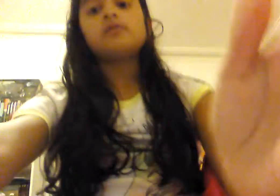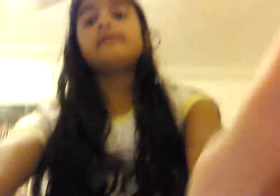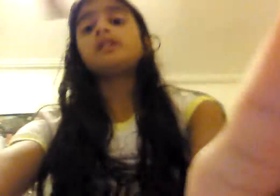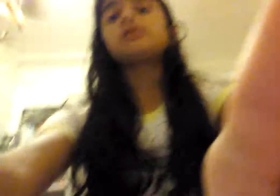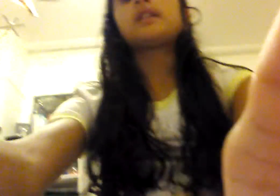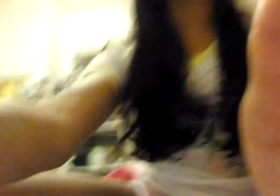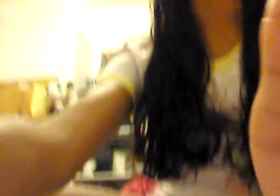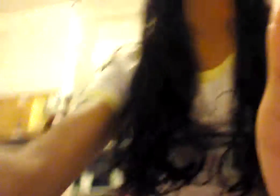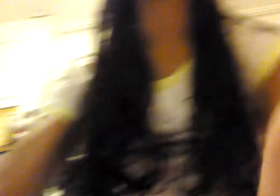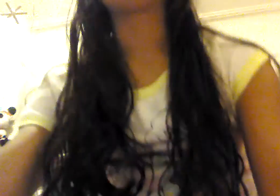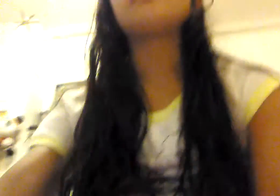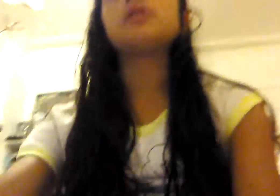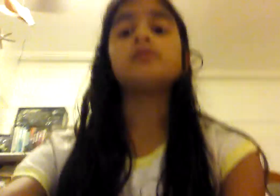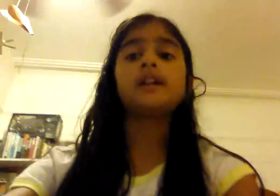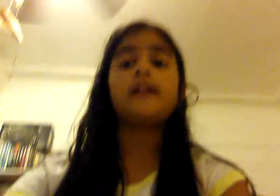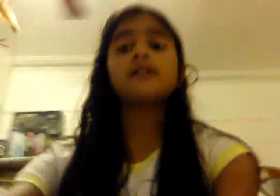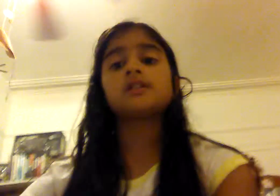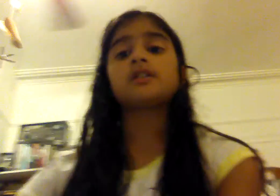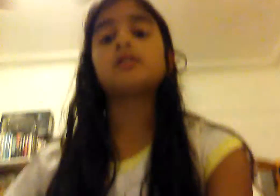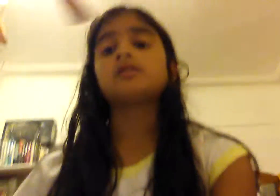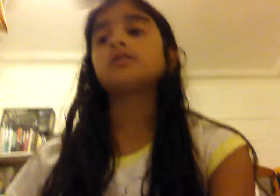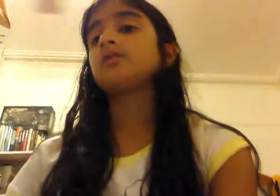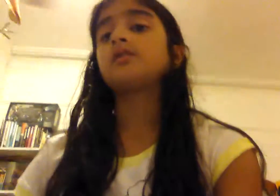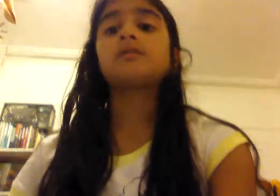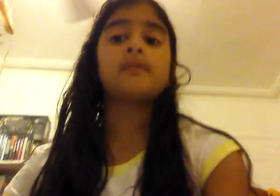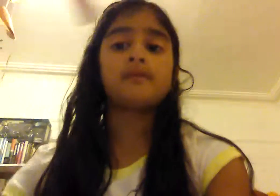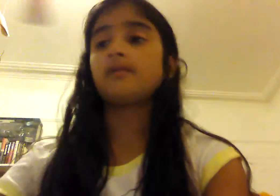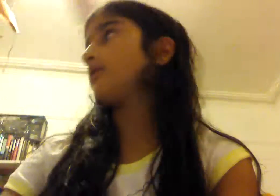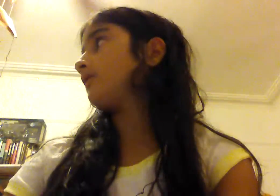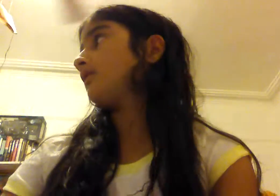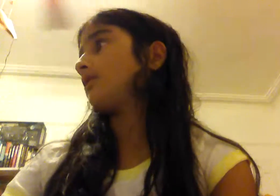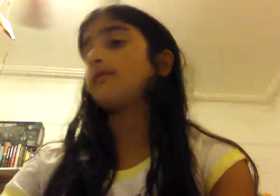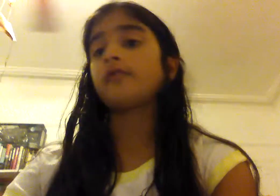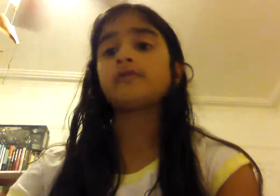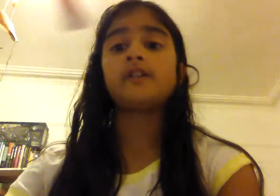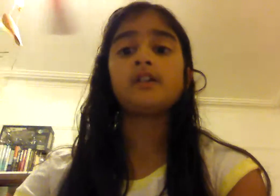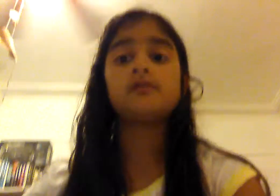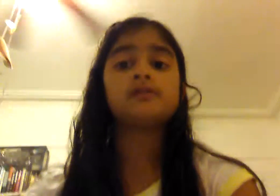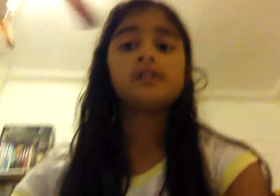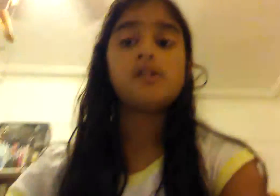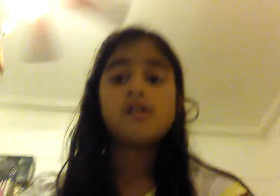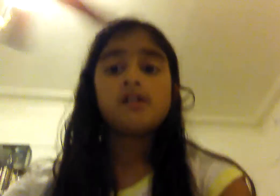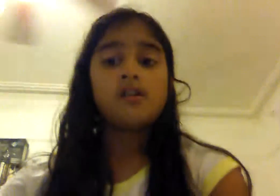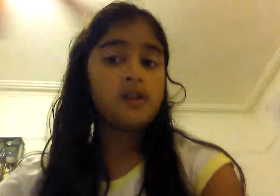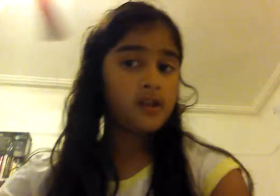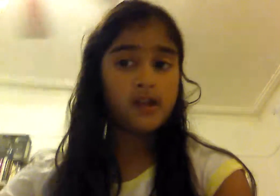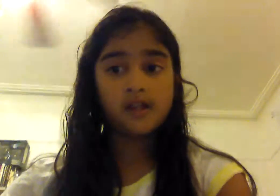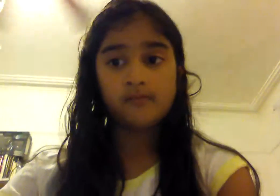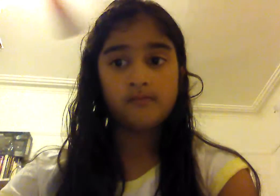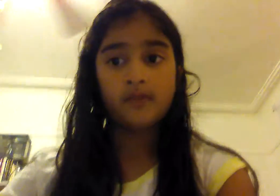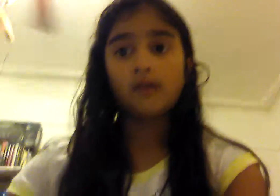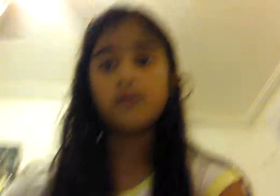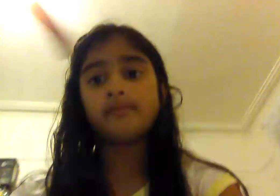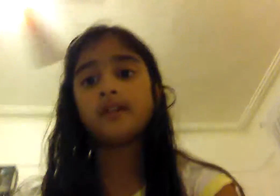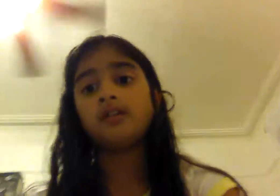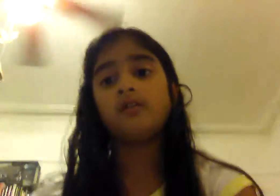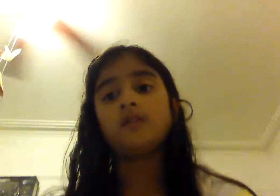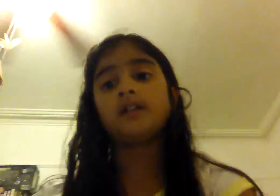video, and I'm just doing this because it's my first video, and I will be doing